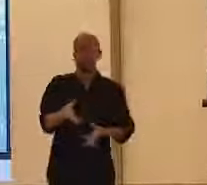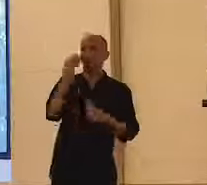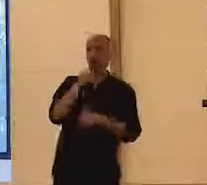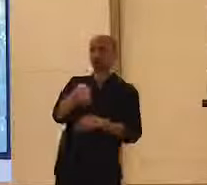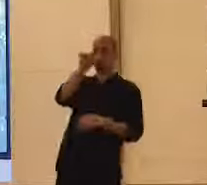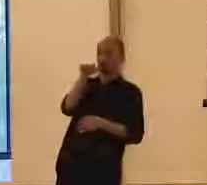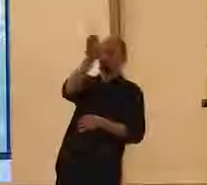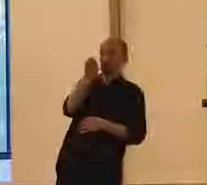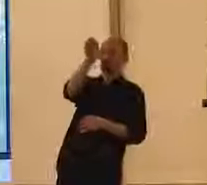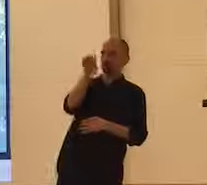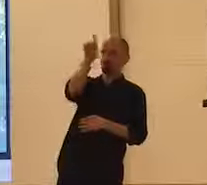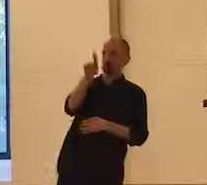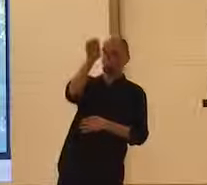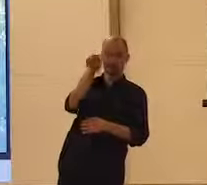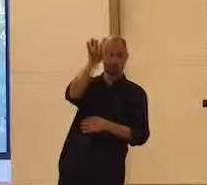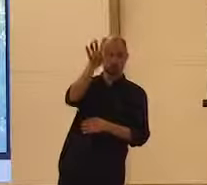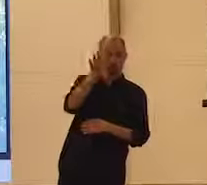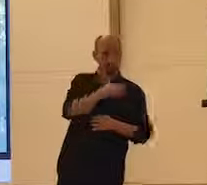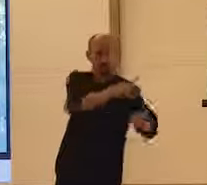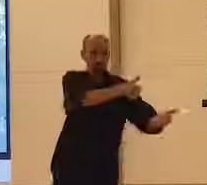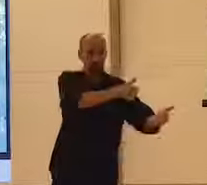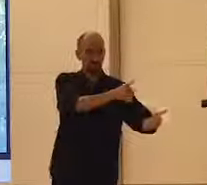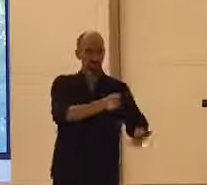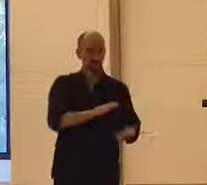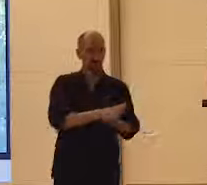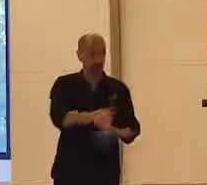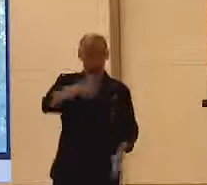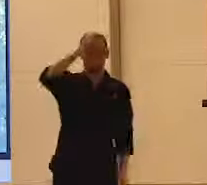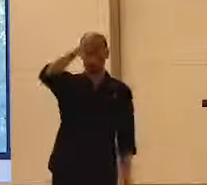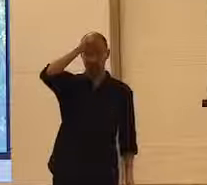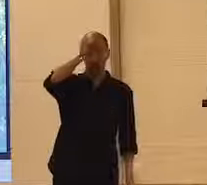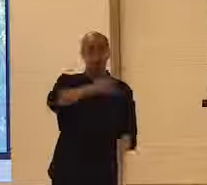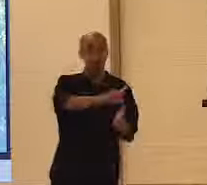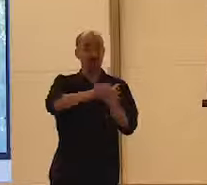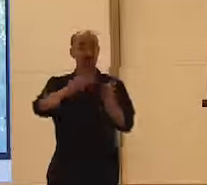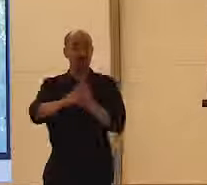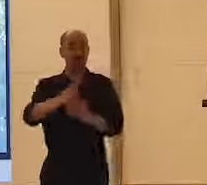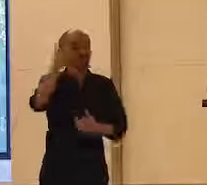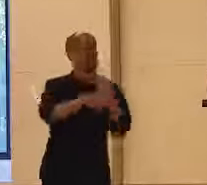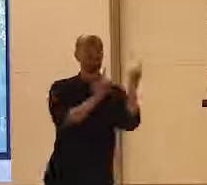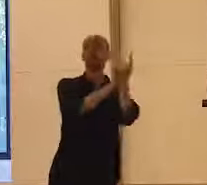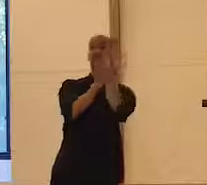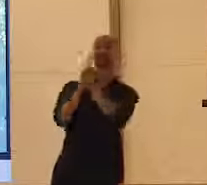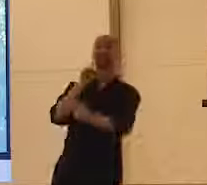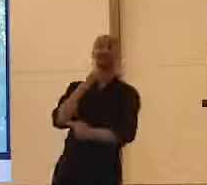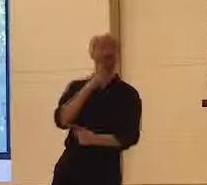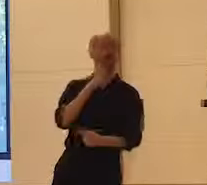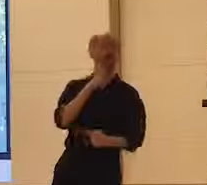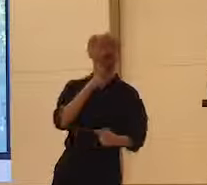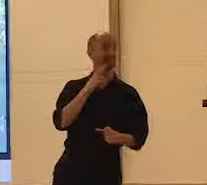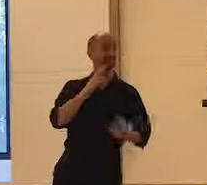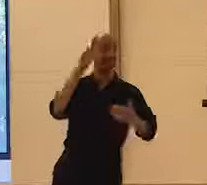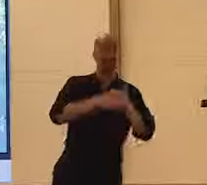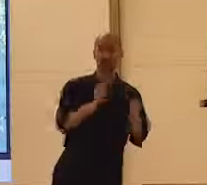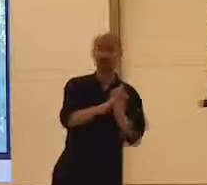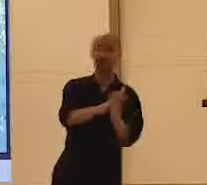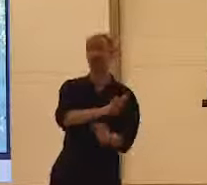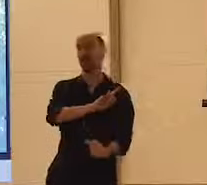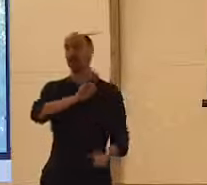it. They learn ABCD like that, which is great. And if they have it, and it's fixed in their heads for later on, if ever they meet a deaf person